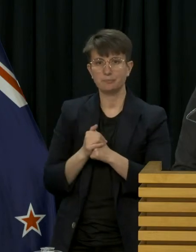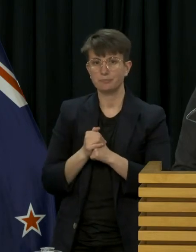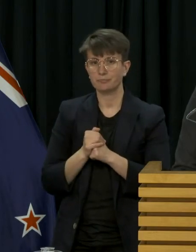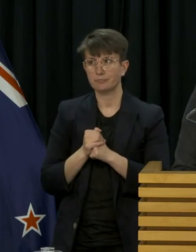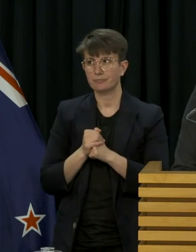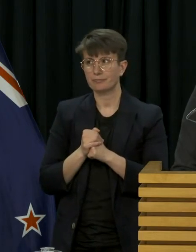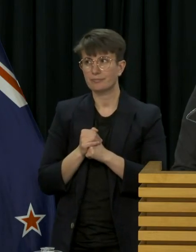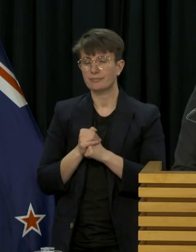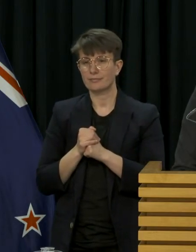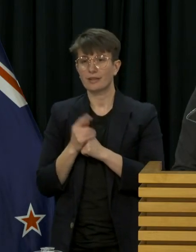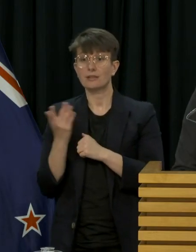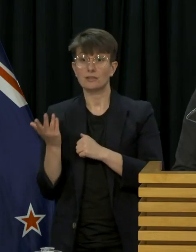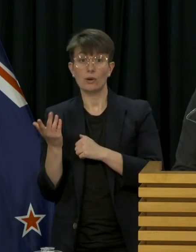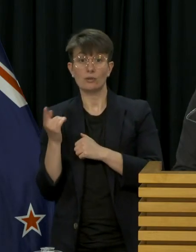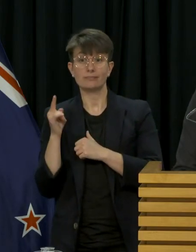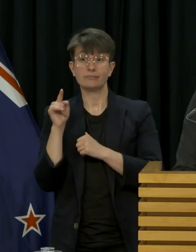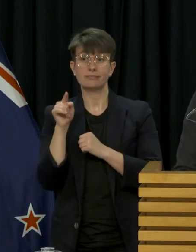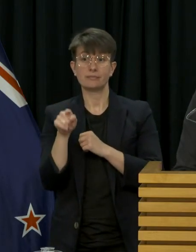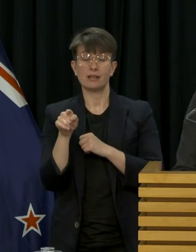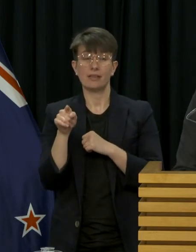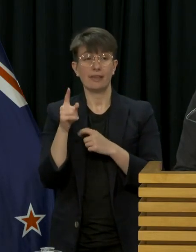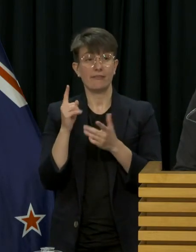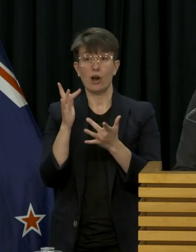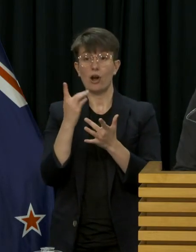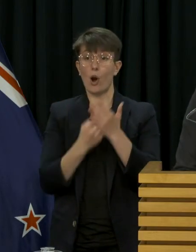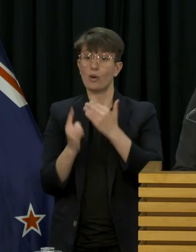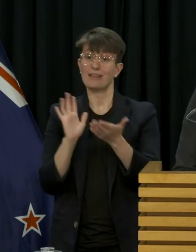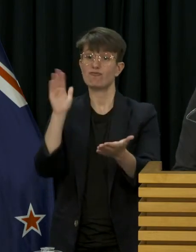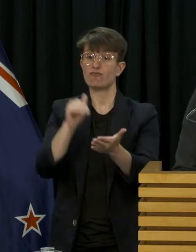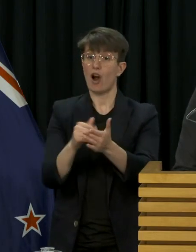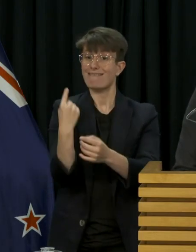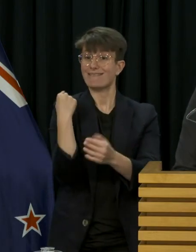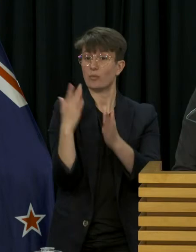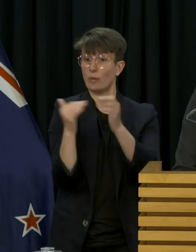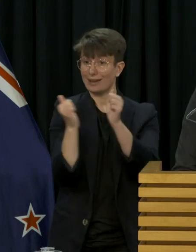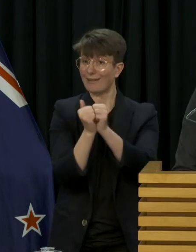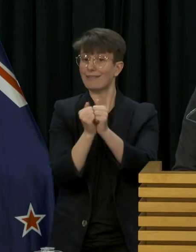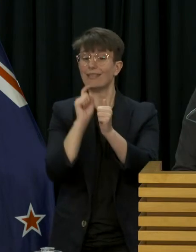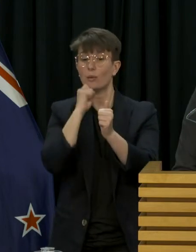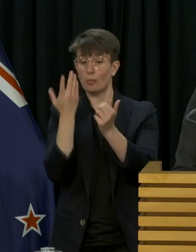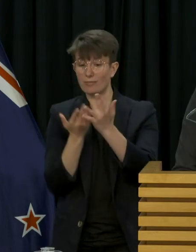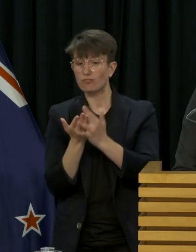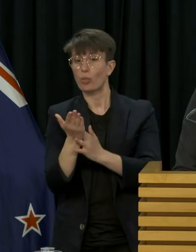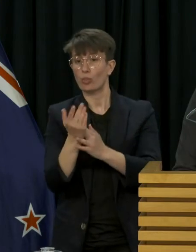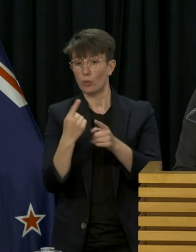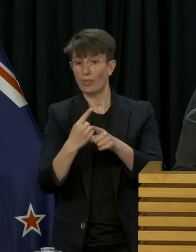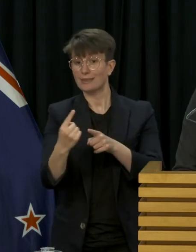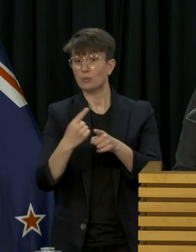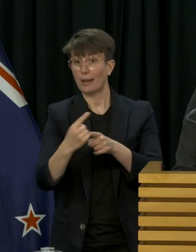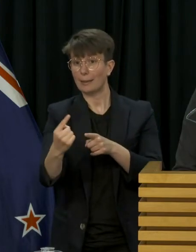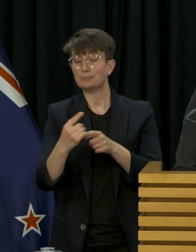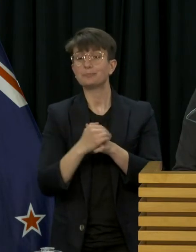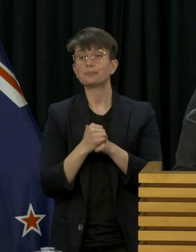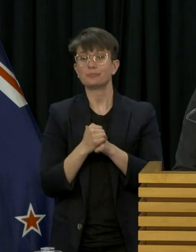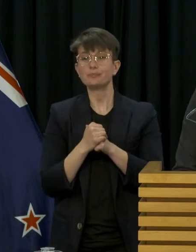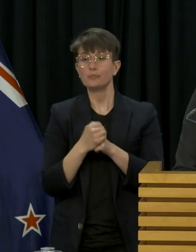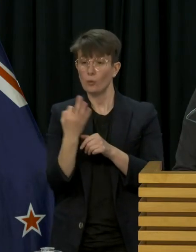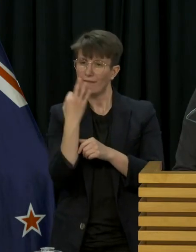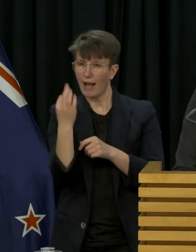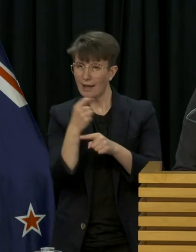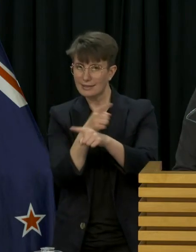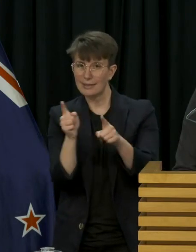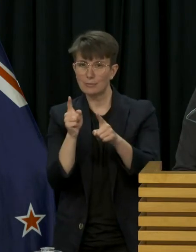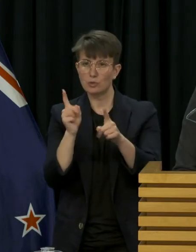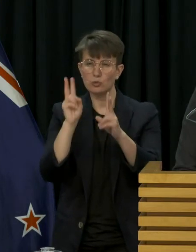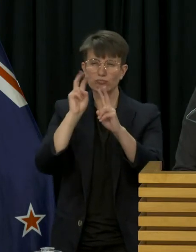ground since the weekend. They'll be there over the course of this week. One of the things that we've specifically asked them to look into